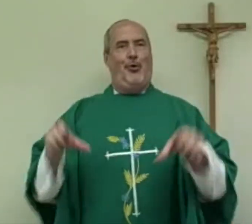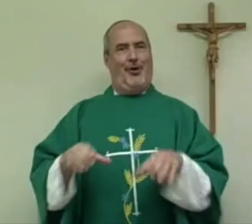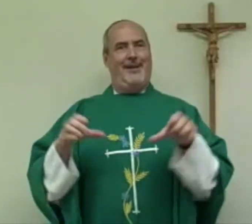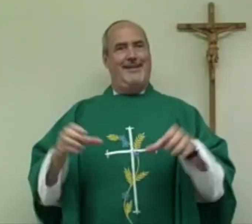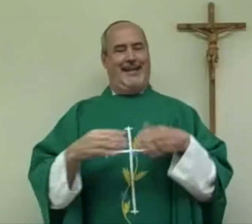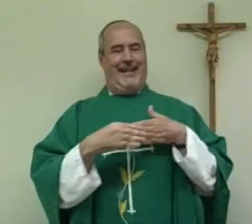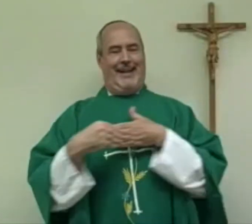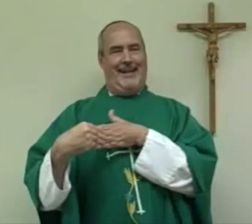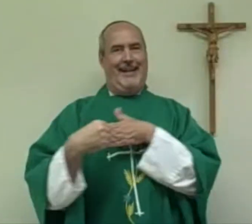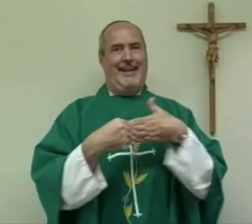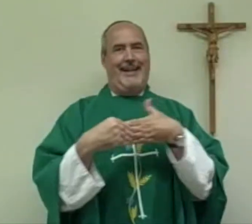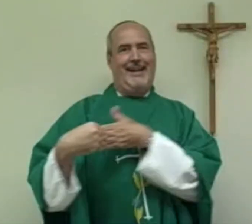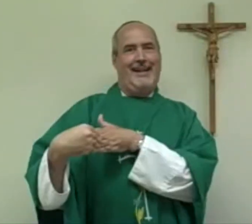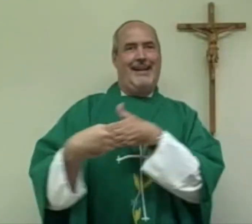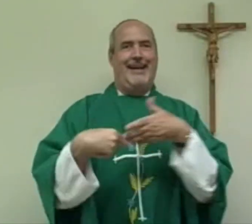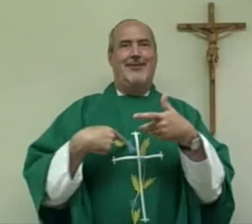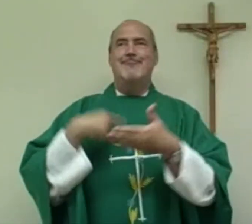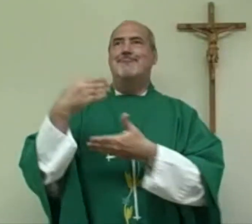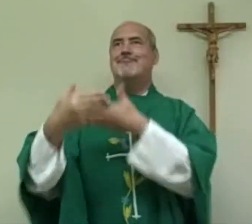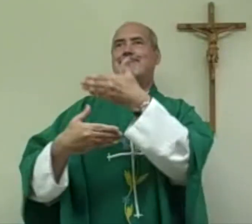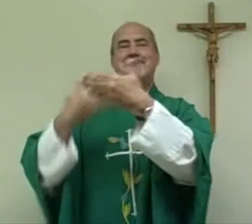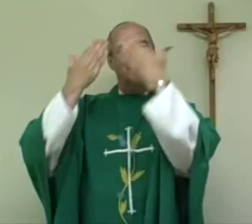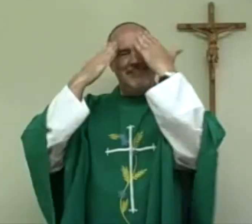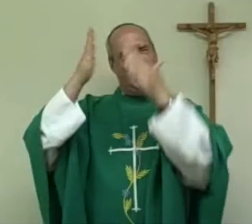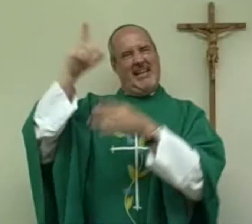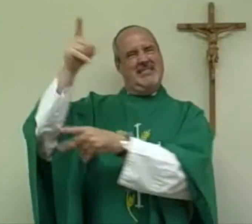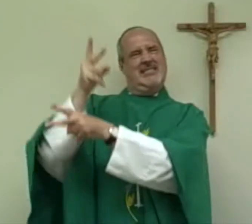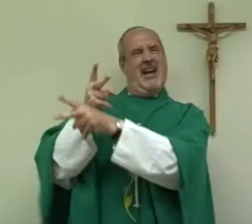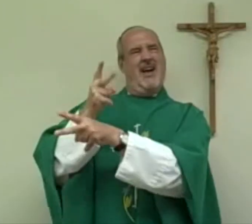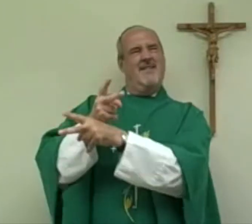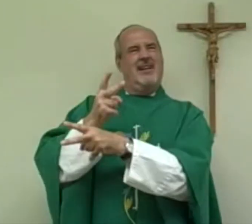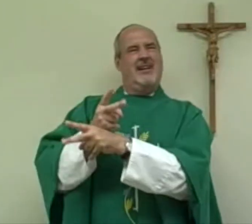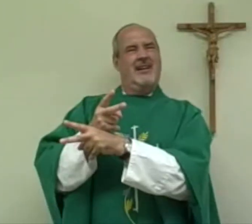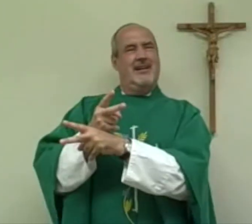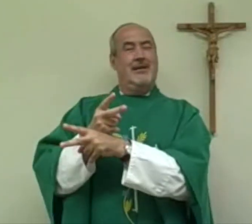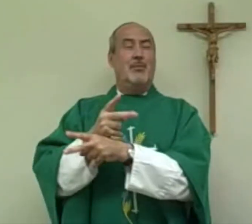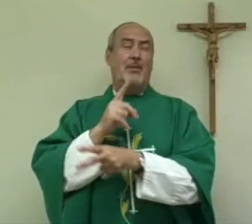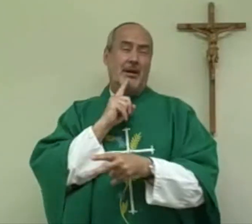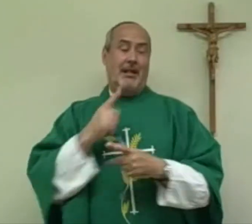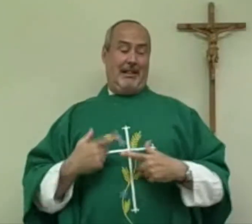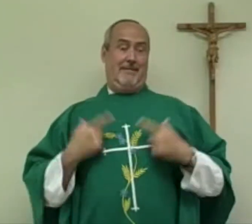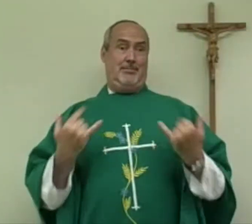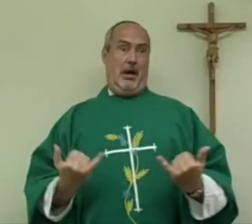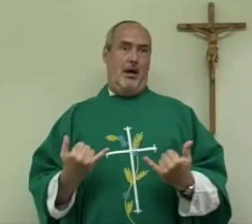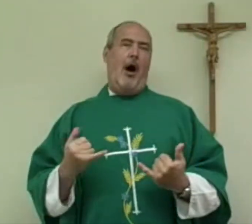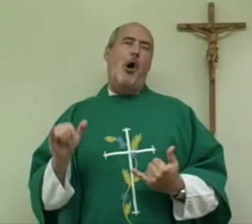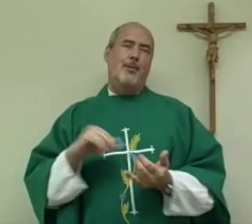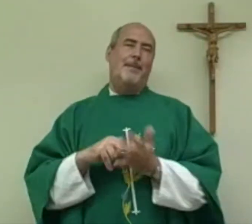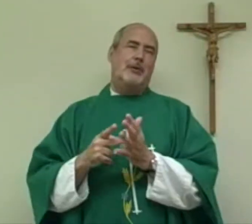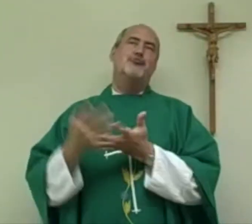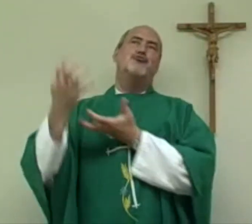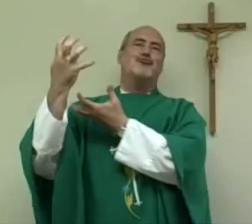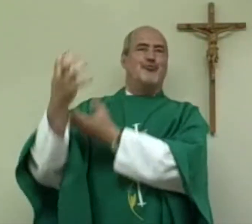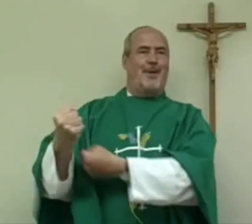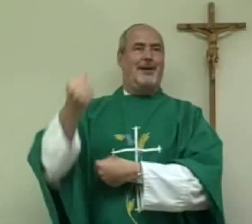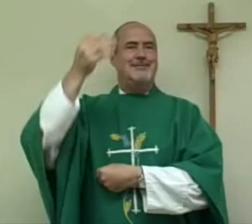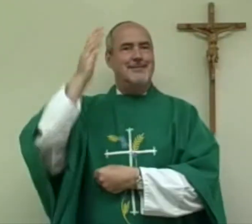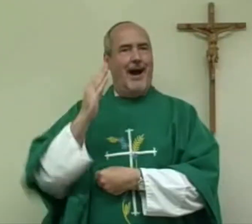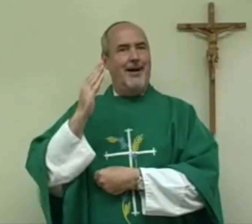And living in the present, we can understand and see God's work and His miracles and where He's going to lead us and know that He will take care of